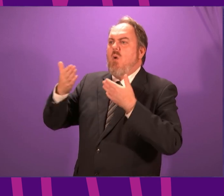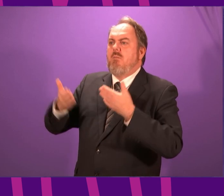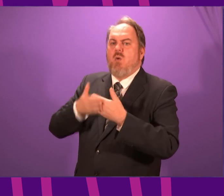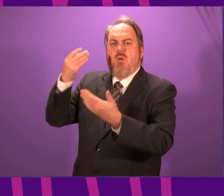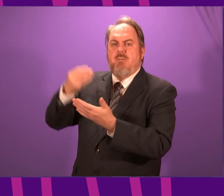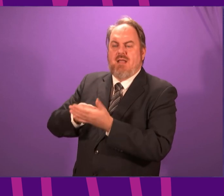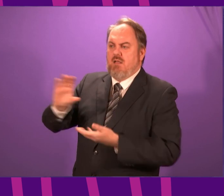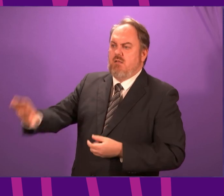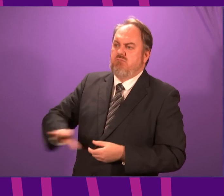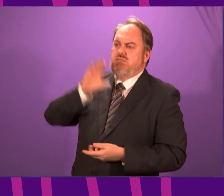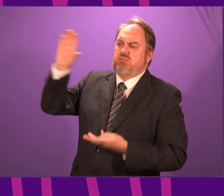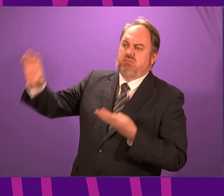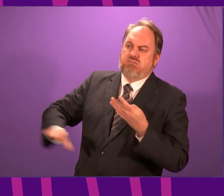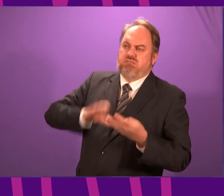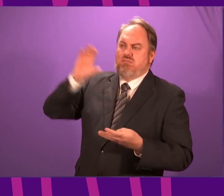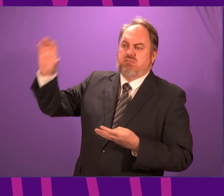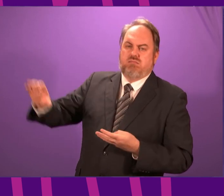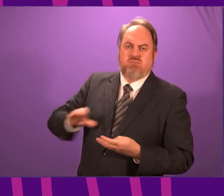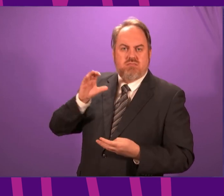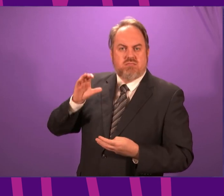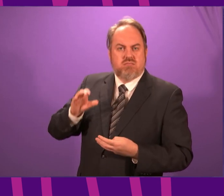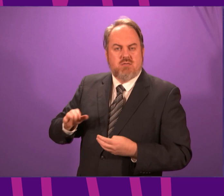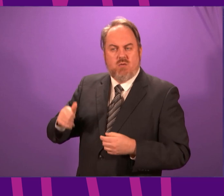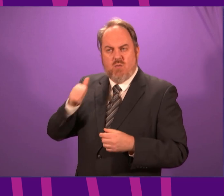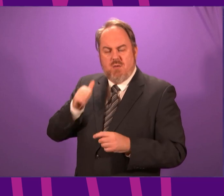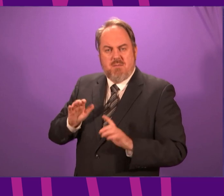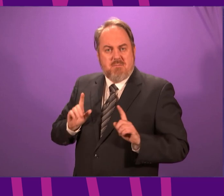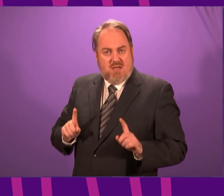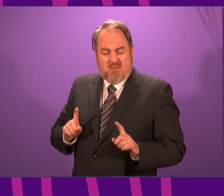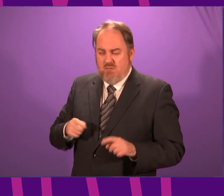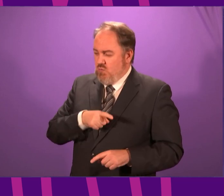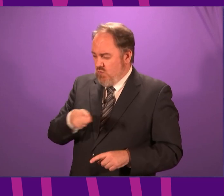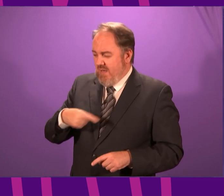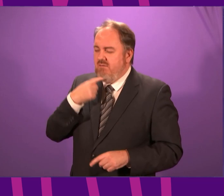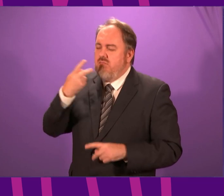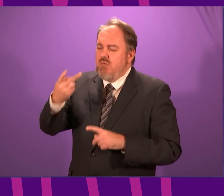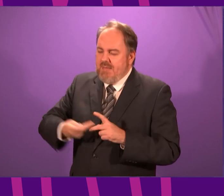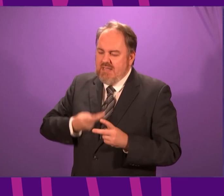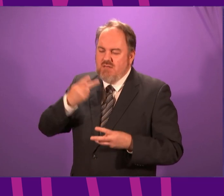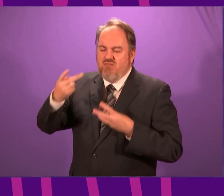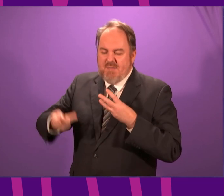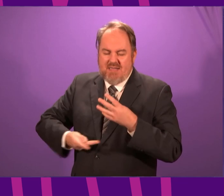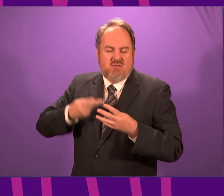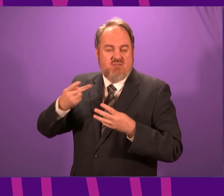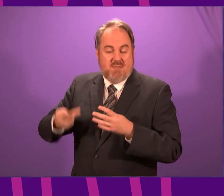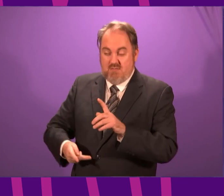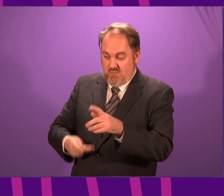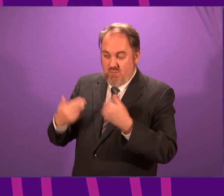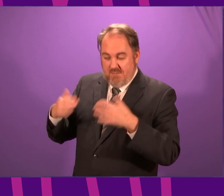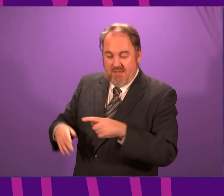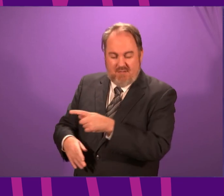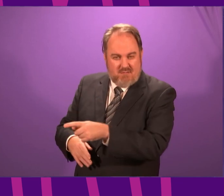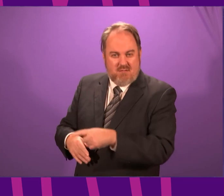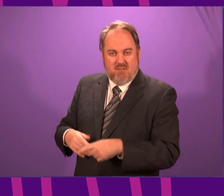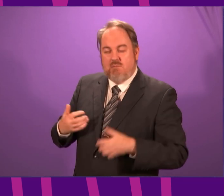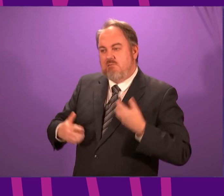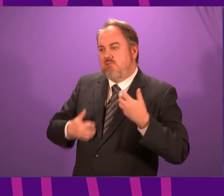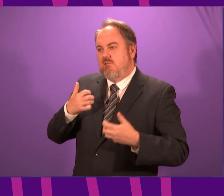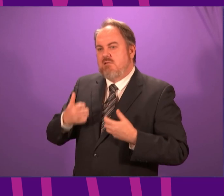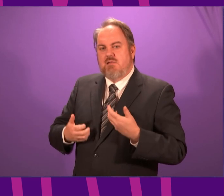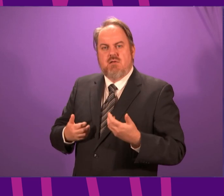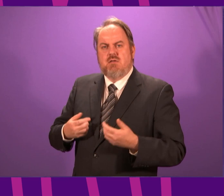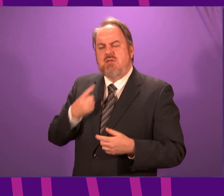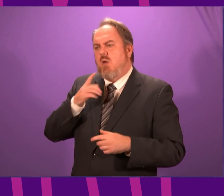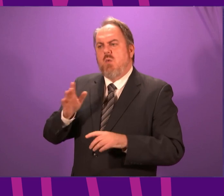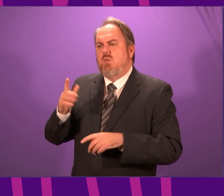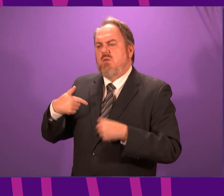money from the UK government. Yes, we have. We've heard it time and time again that we can't stop the furlough scheme,